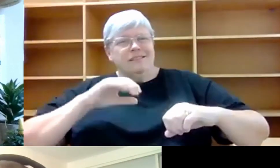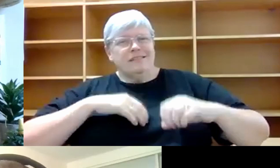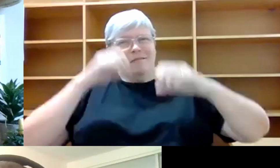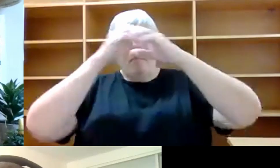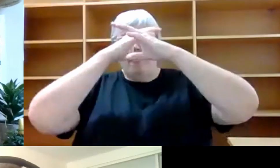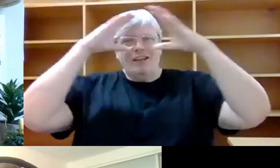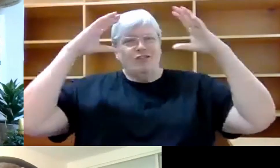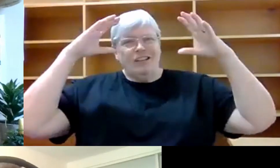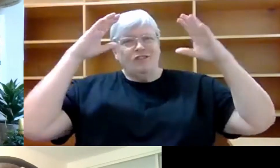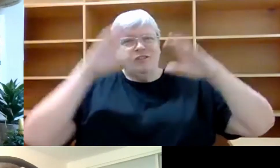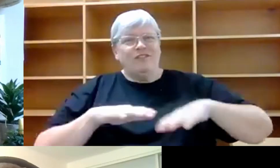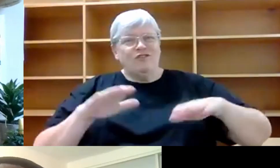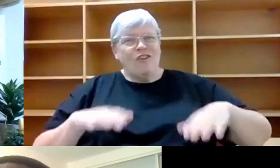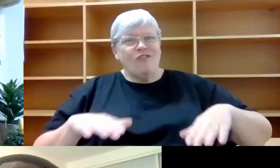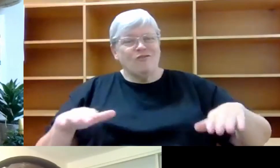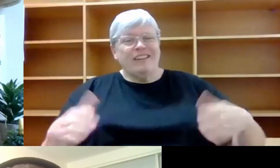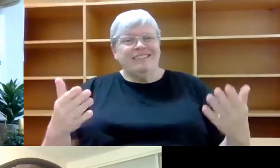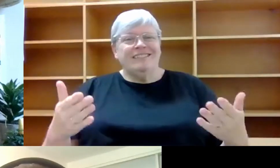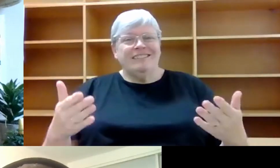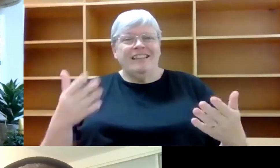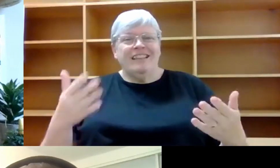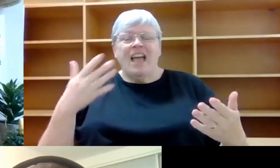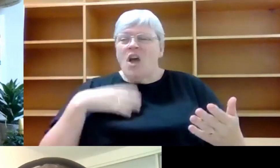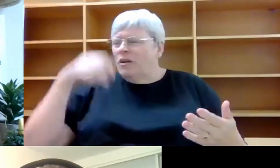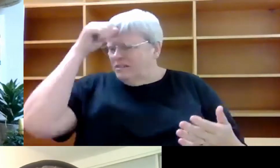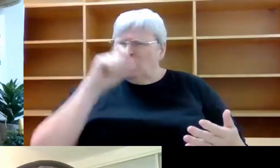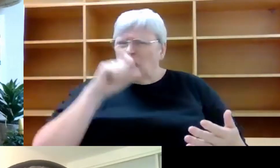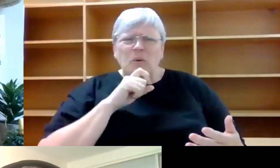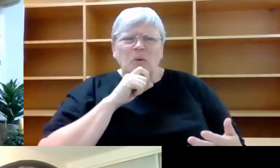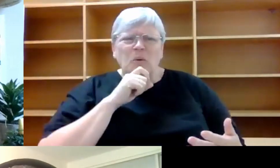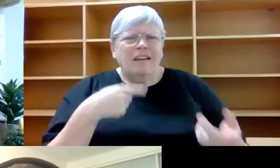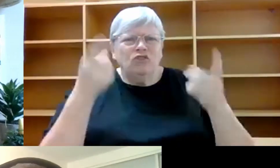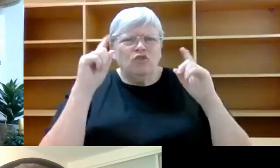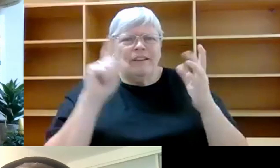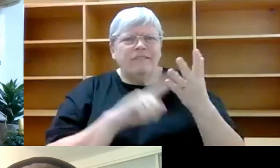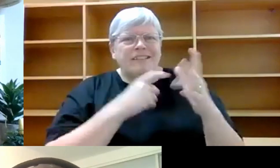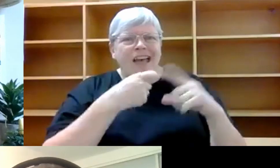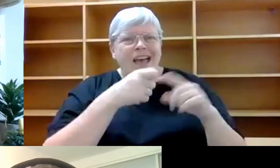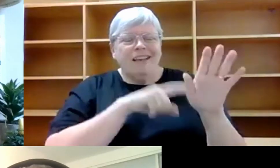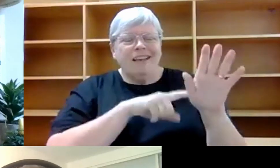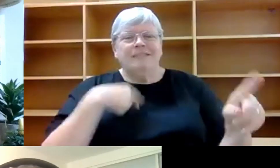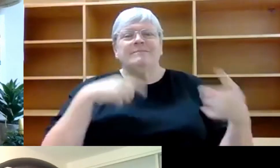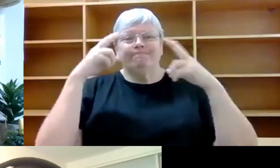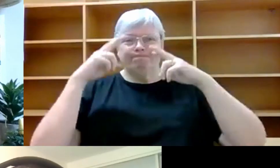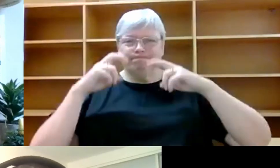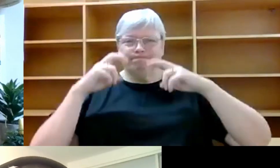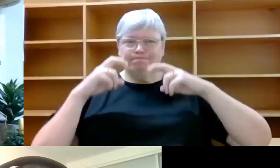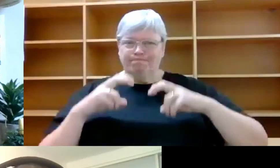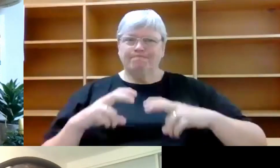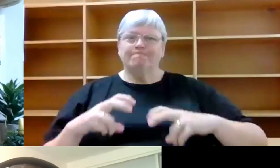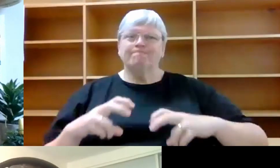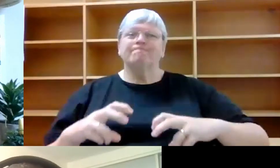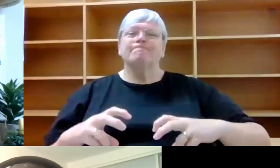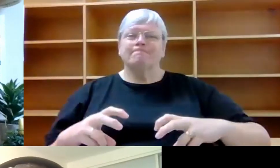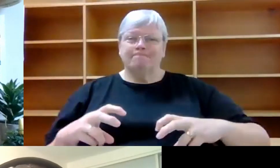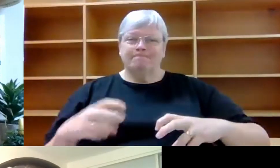any child. And so I wanted to know who this Chief Tacky was. So I started to do my research, and I was in Jamaica, so I had